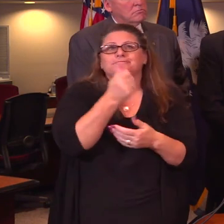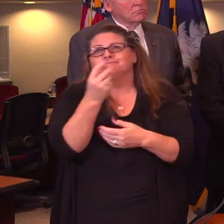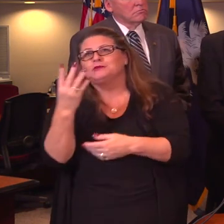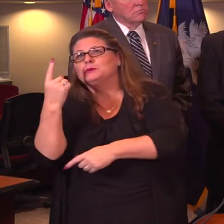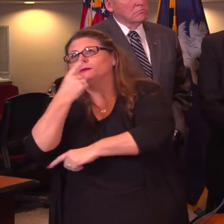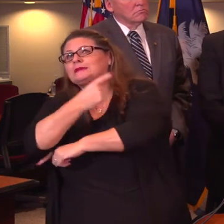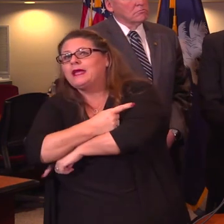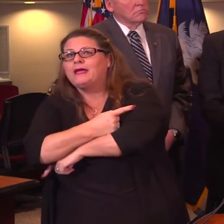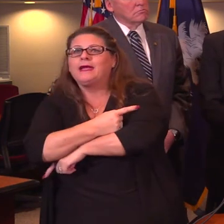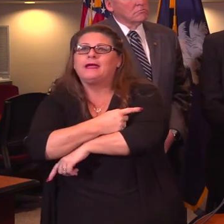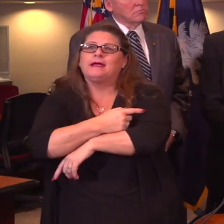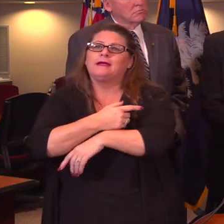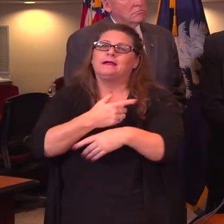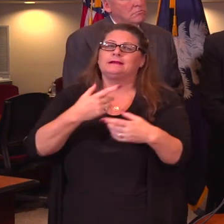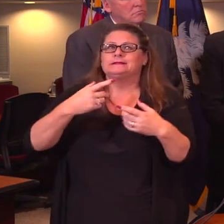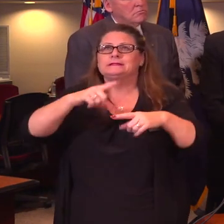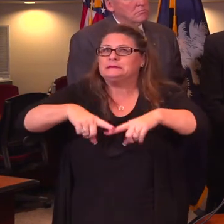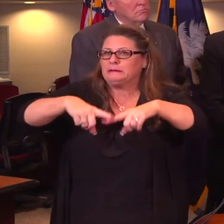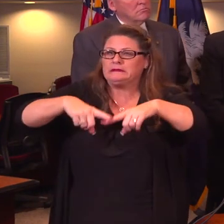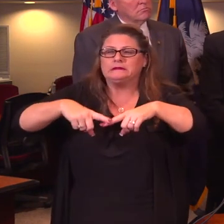very special circumstances. So